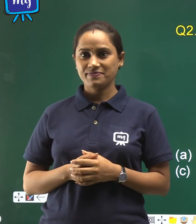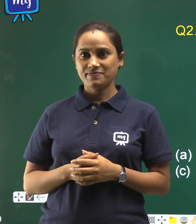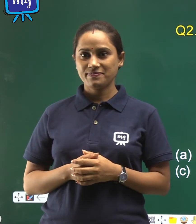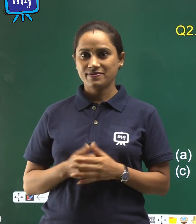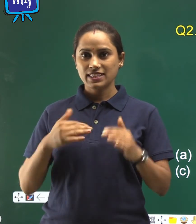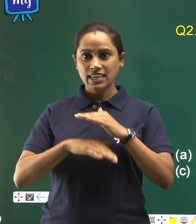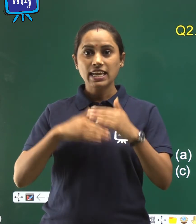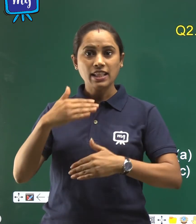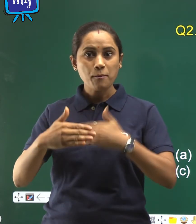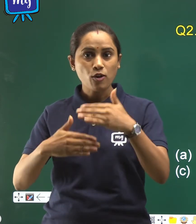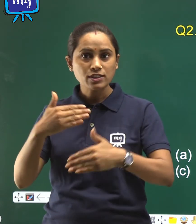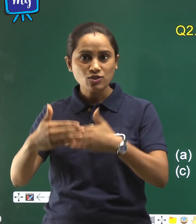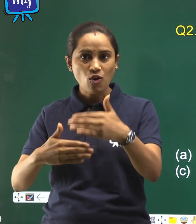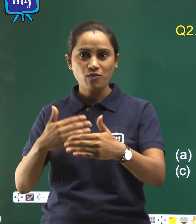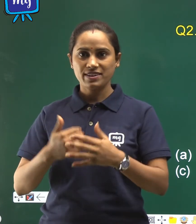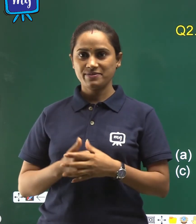in the process of